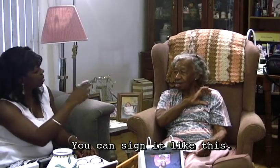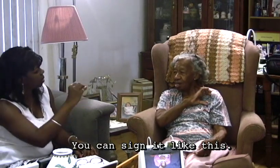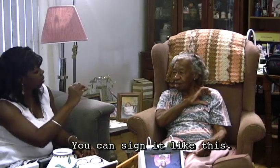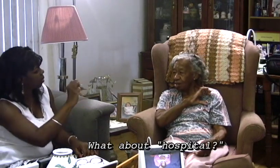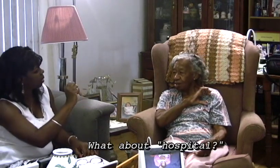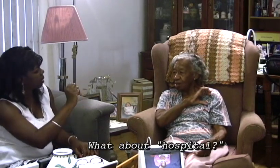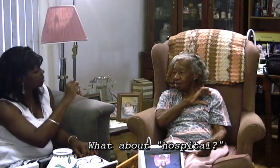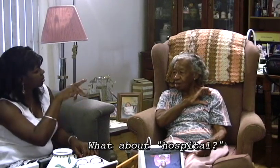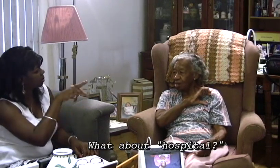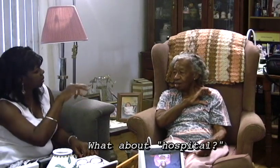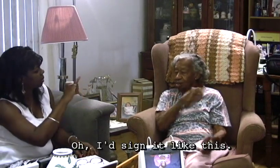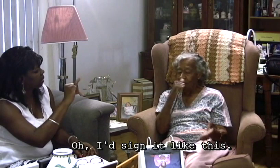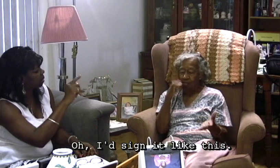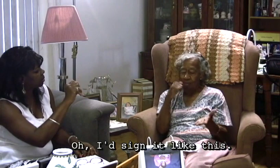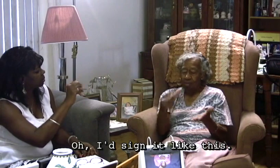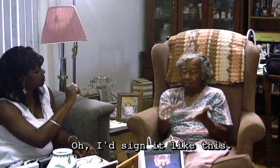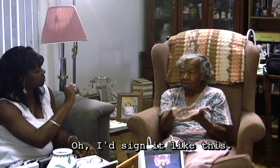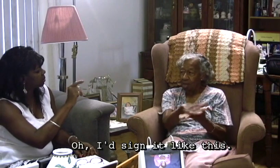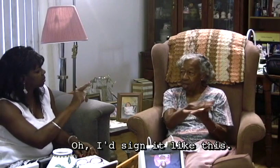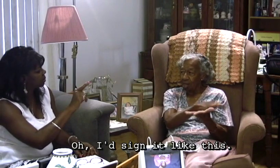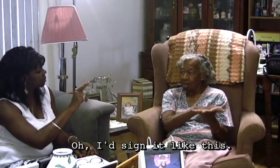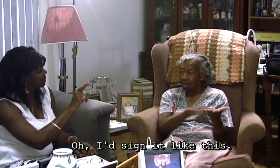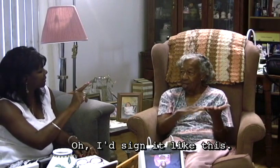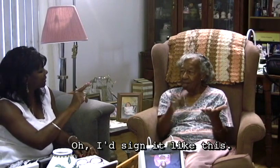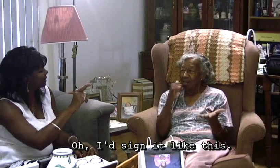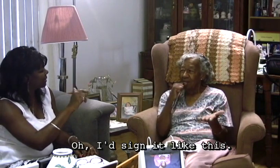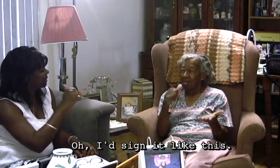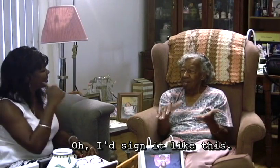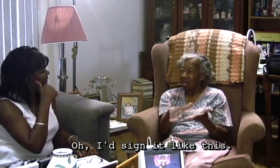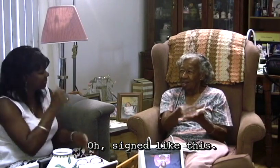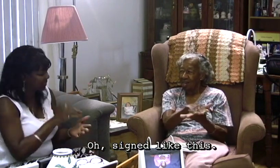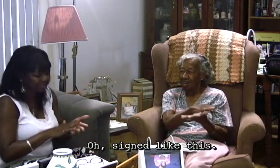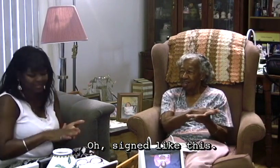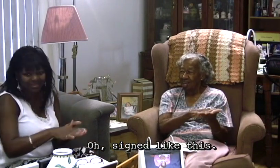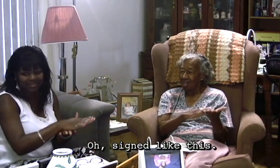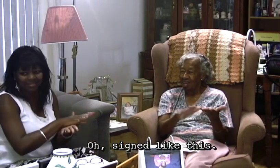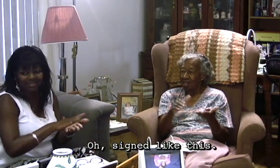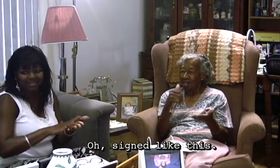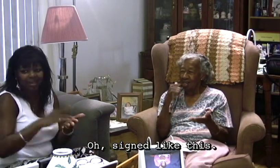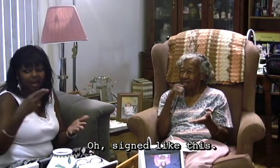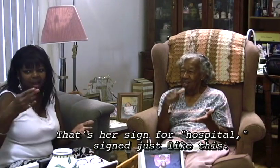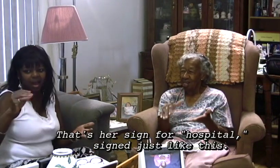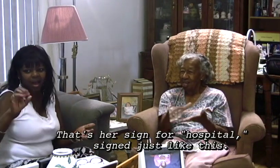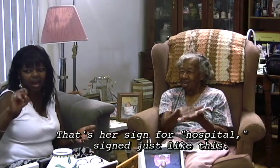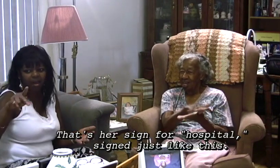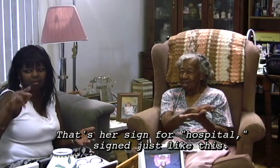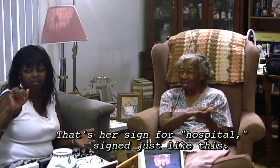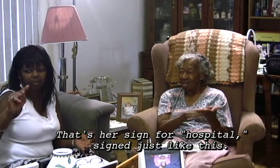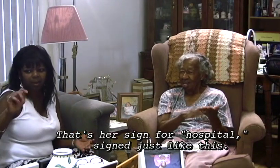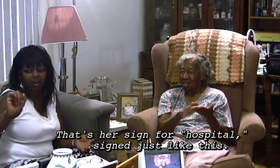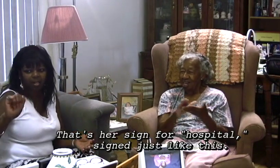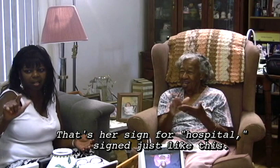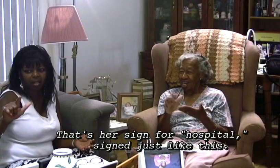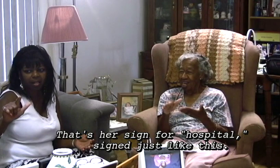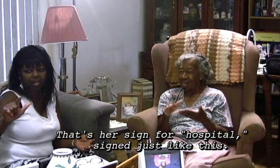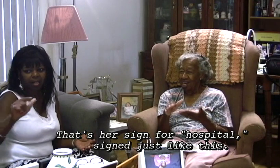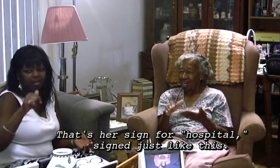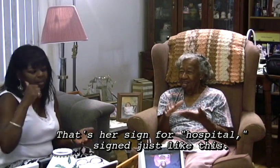What about hospital? Oh, I sign it like this. Oh, sign like this. That's her sign for hospital. Mm-hmm. Sign just like